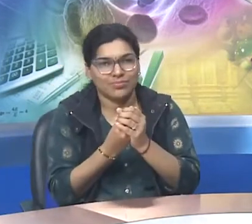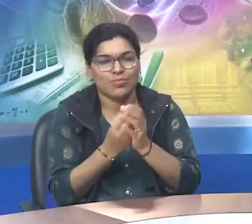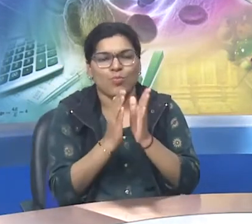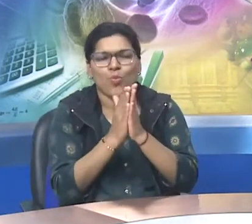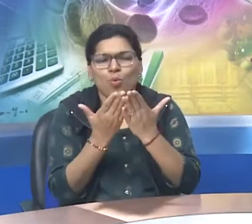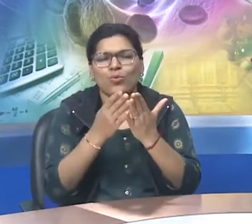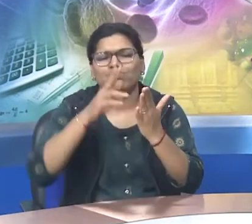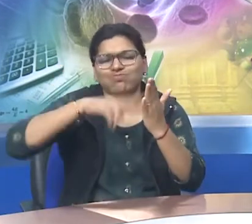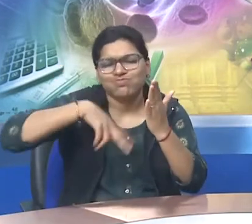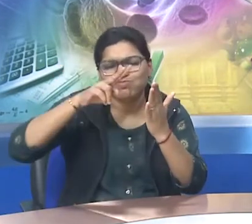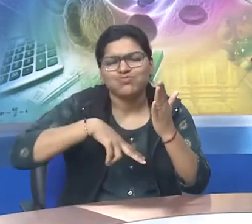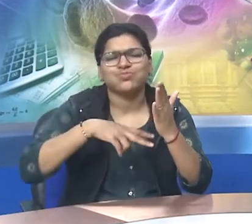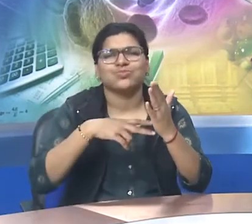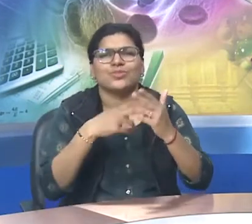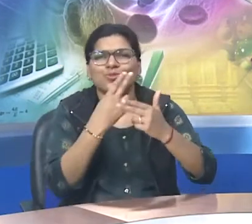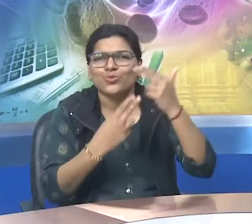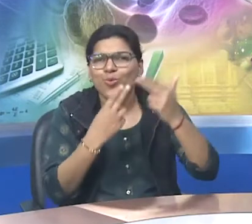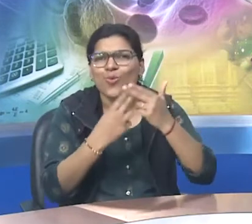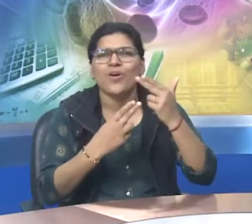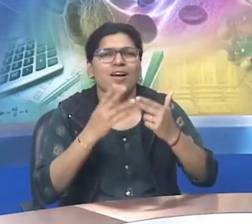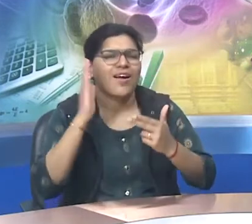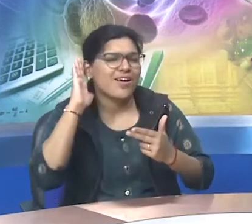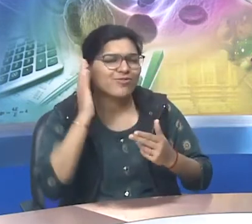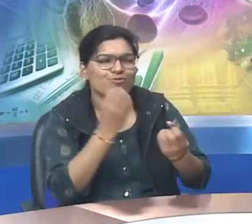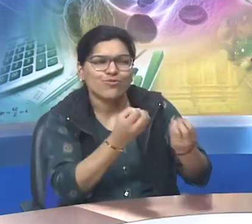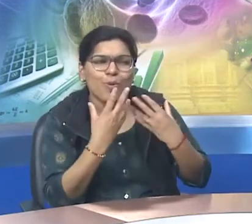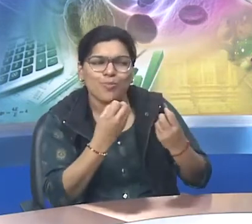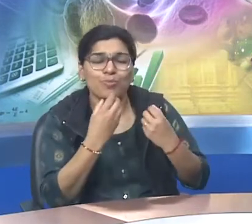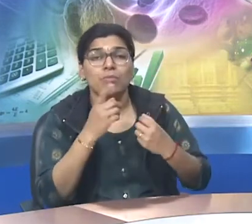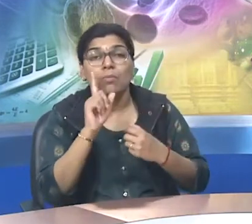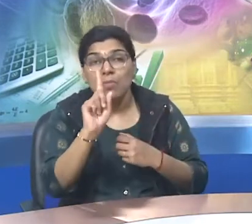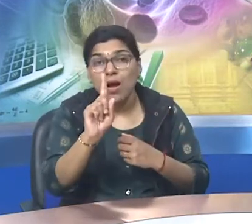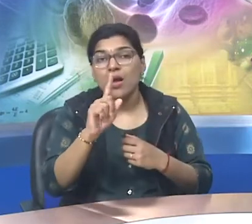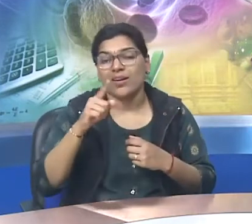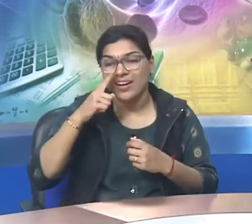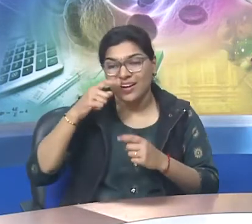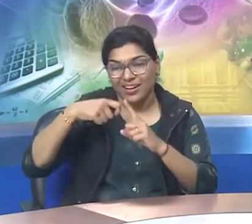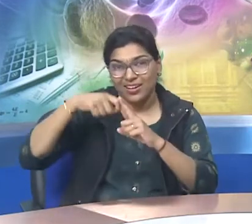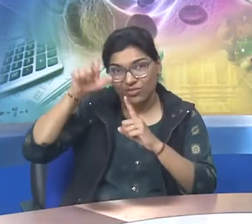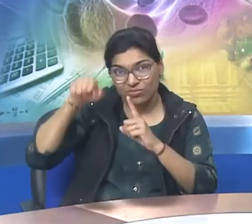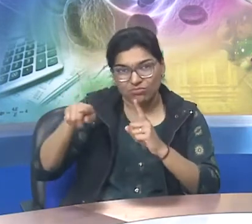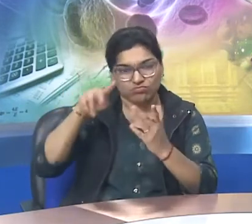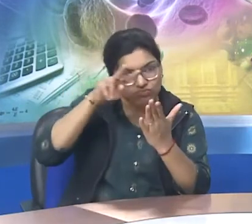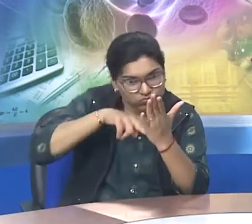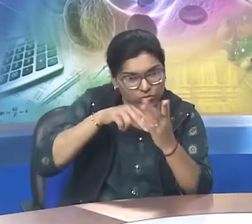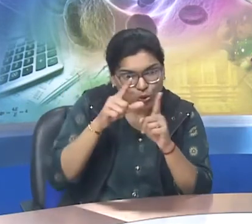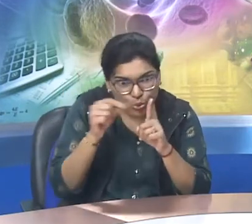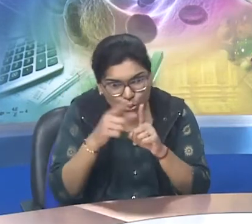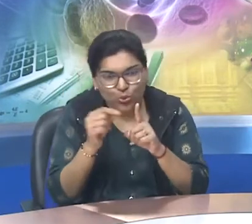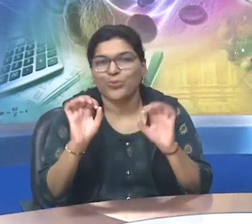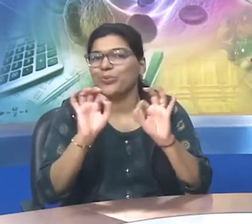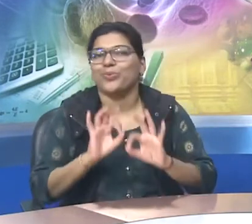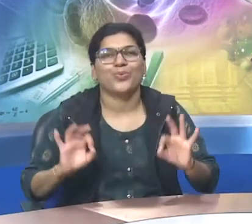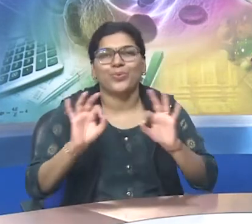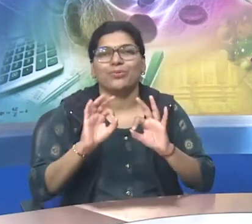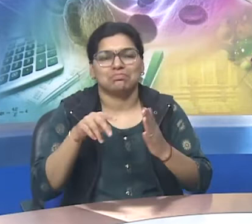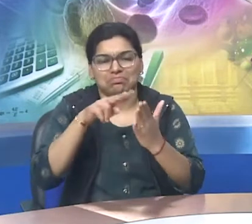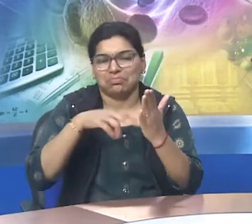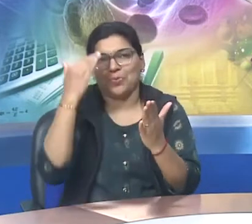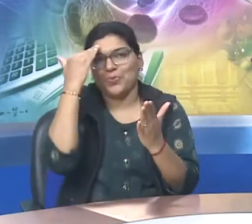time, when she was too young. So Kamala Das was very young girl at that time, and she used to spend